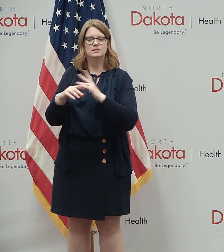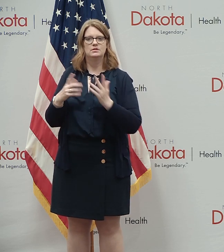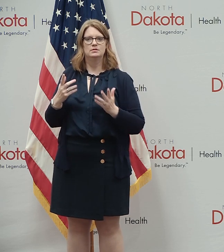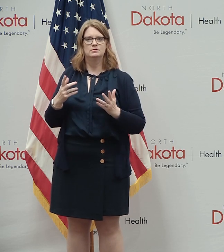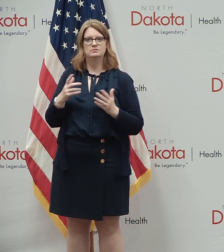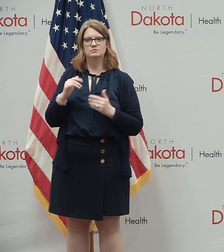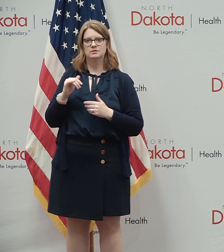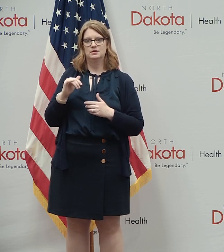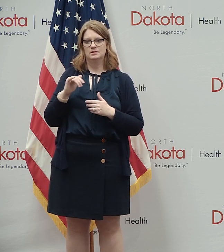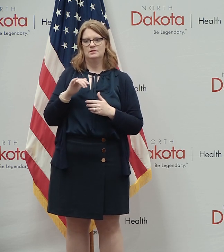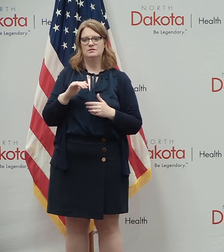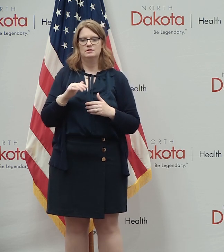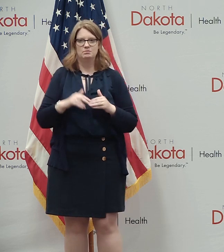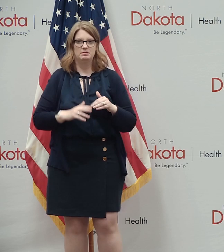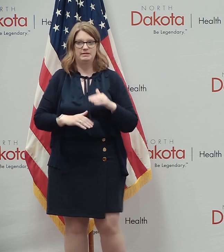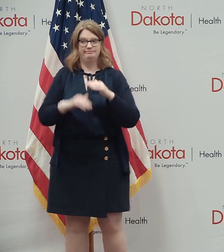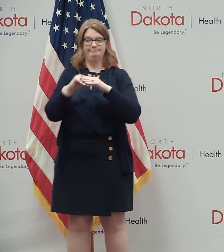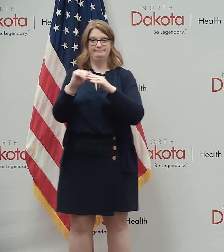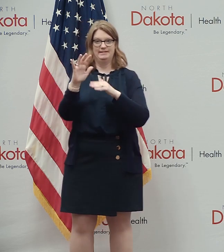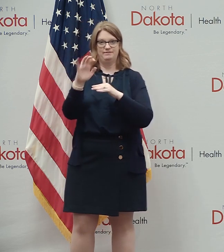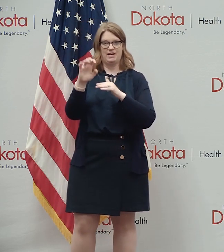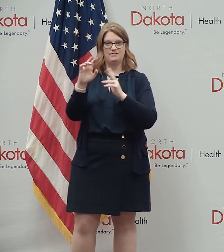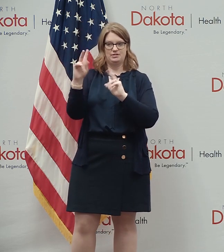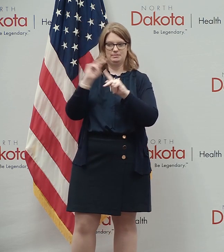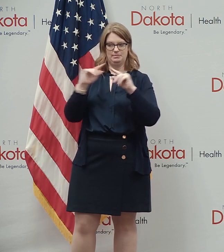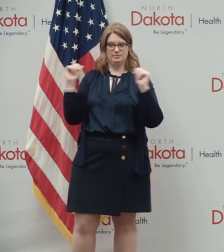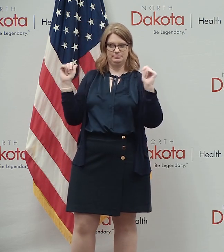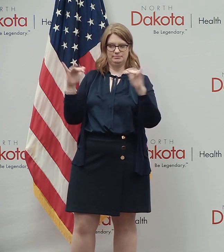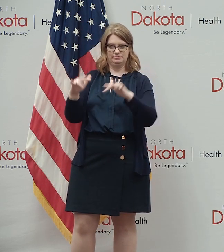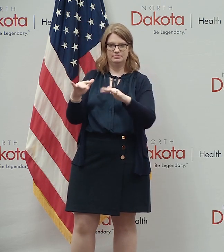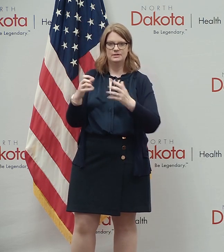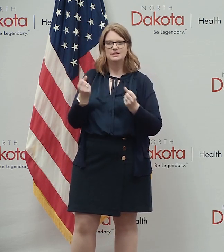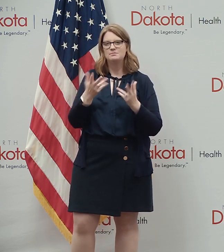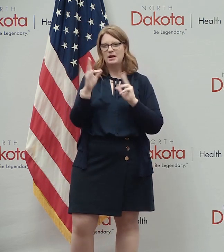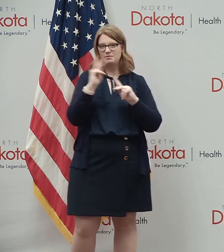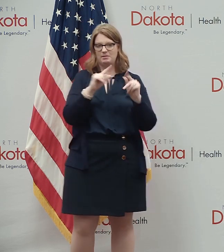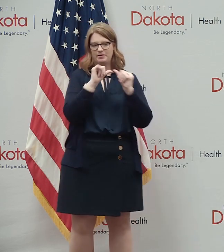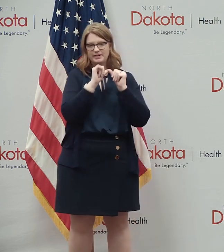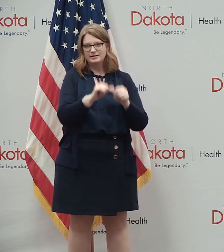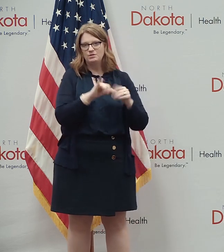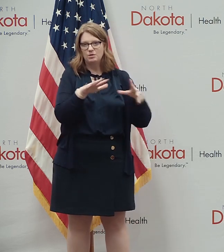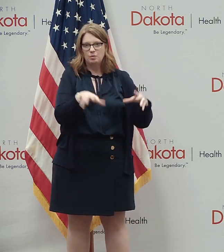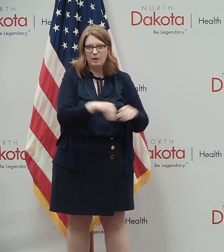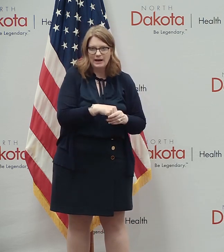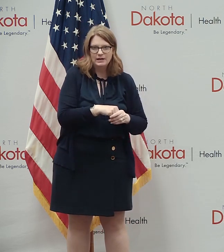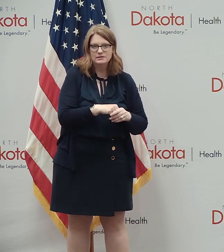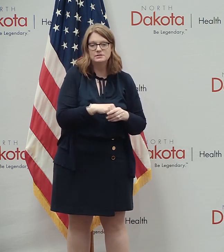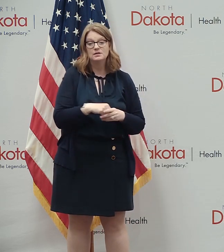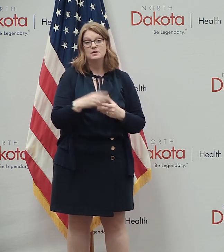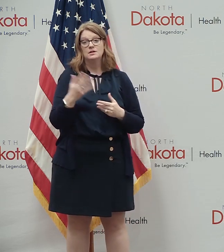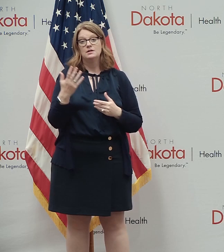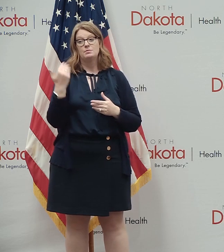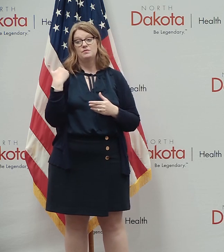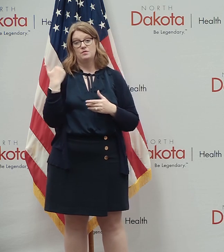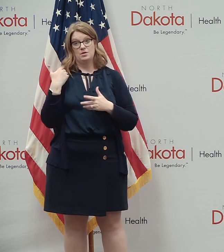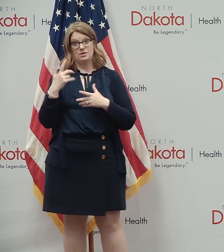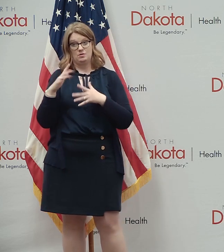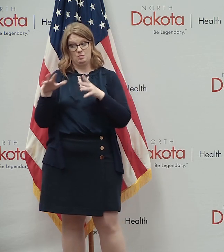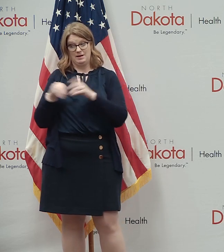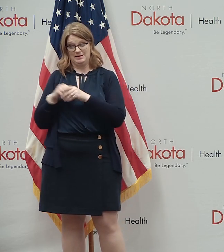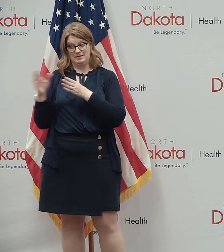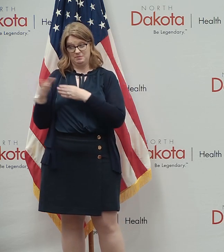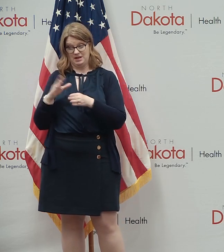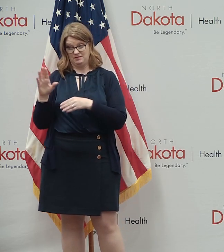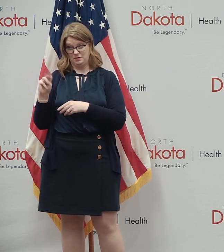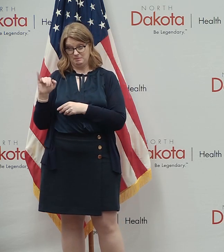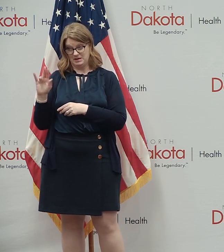size, 500 people felt that. We know a lot of people they're holding weddings. We hear weddings that were going to be planned for Minnesota that are moving to North Dakota.